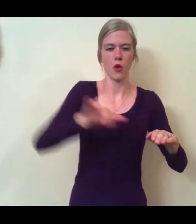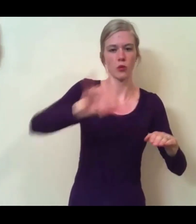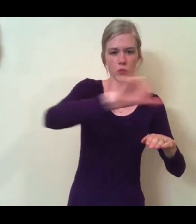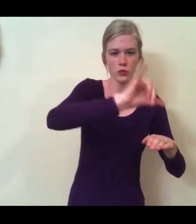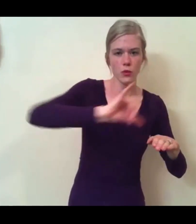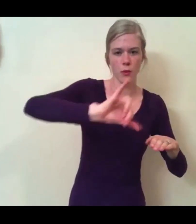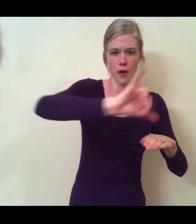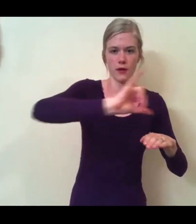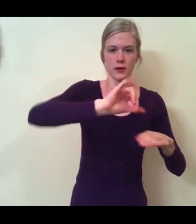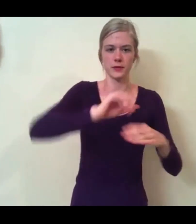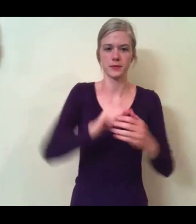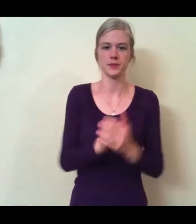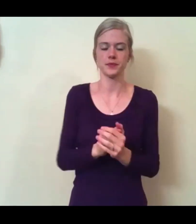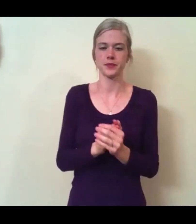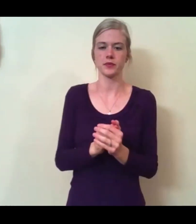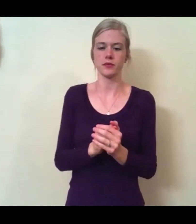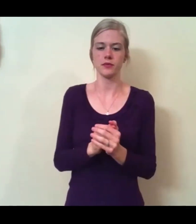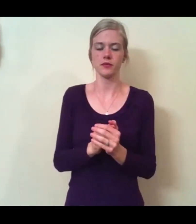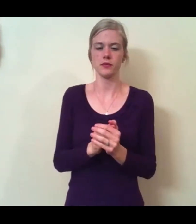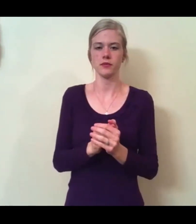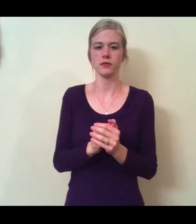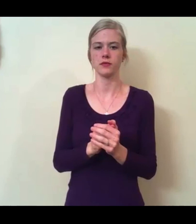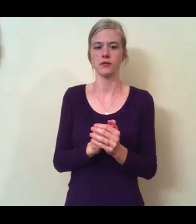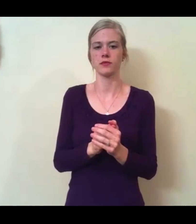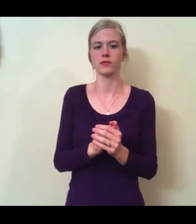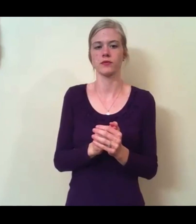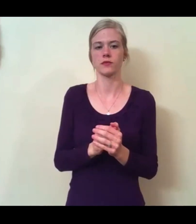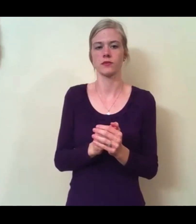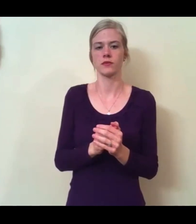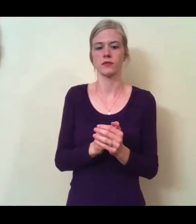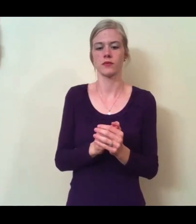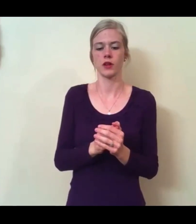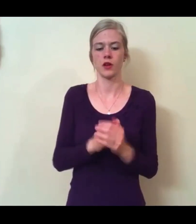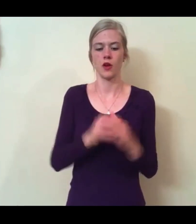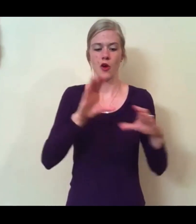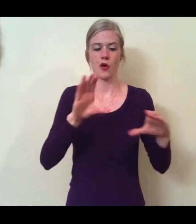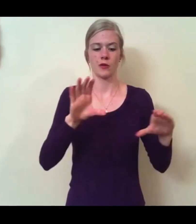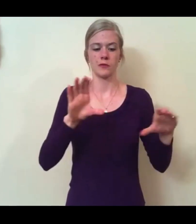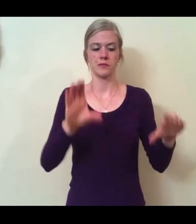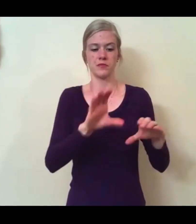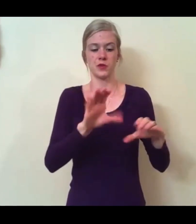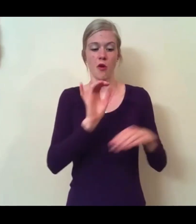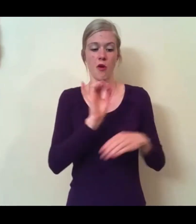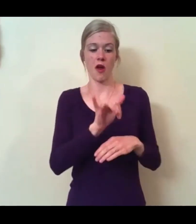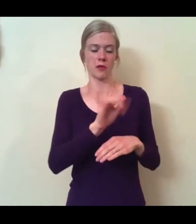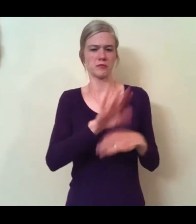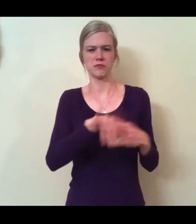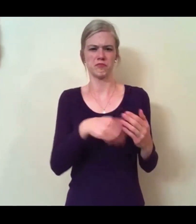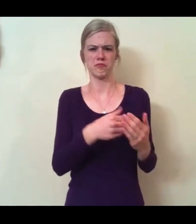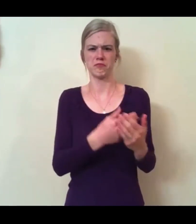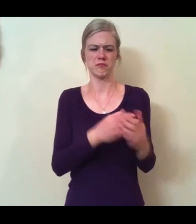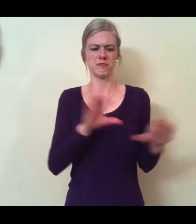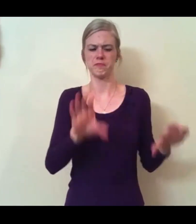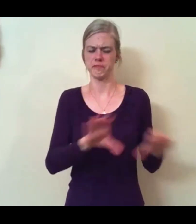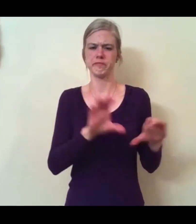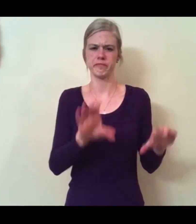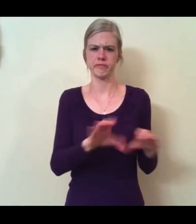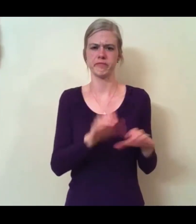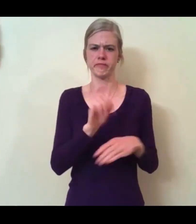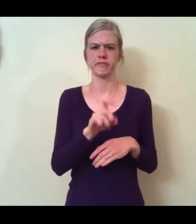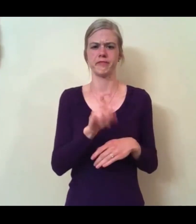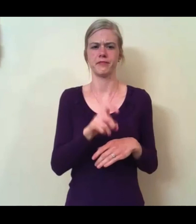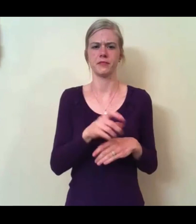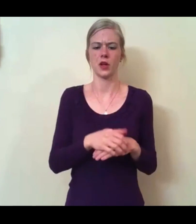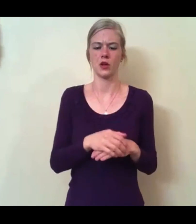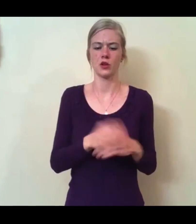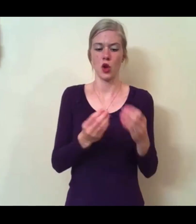That's really just about all you have to do. You can wait for the winter, and when spring comes, you'll be delighted